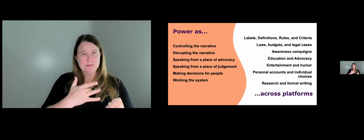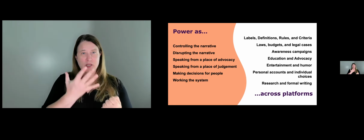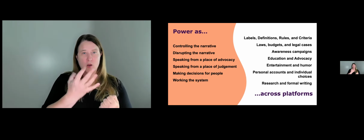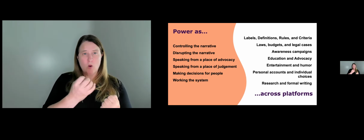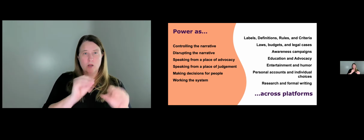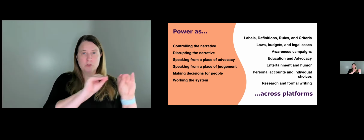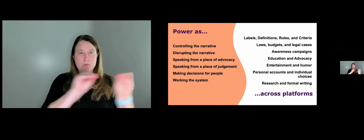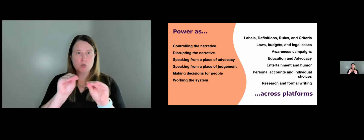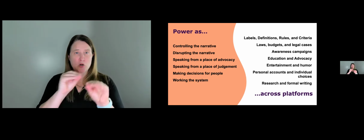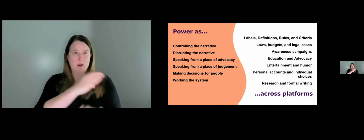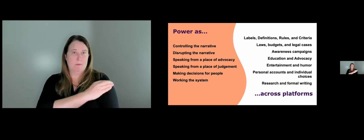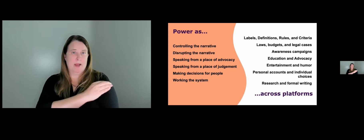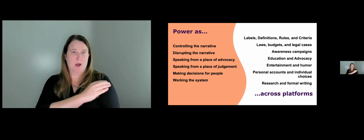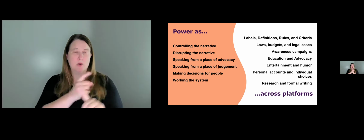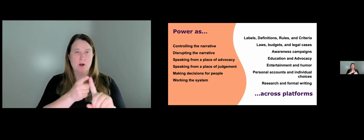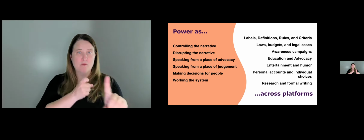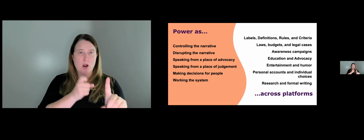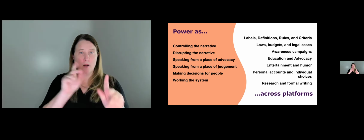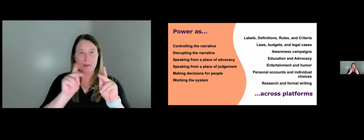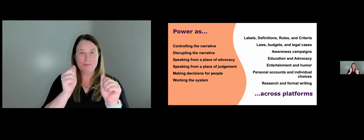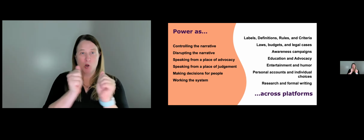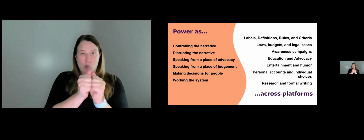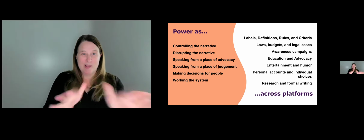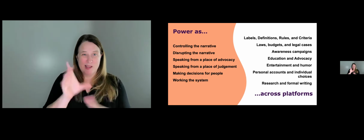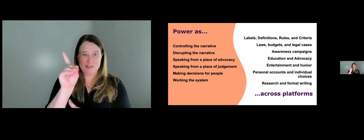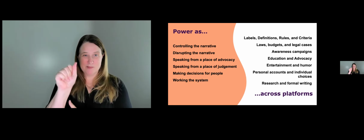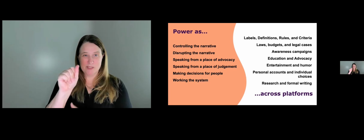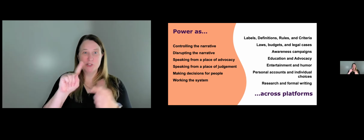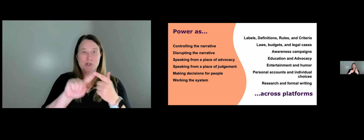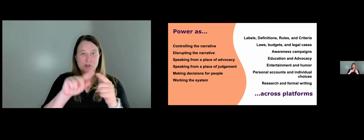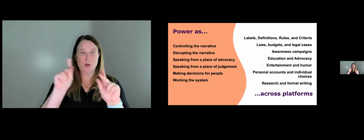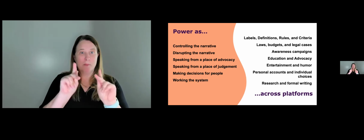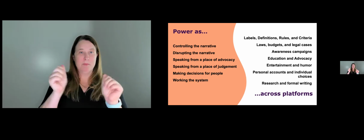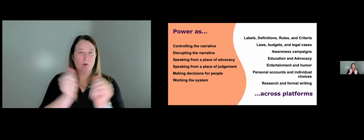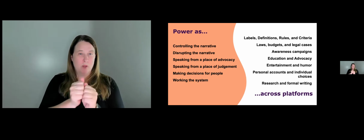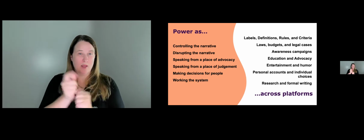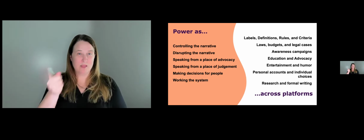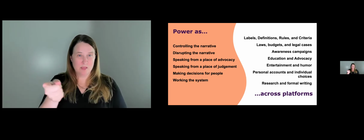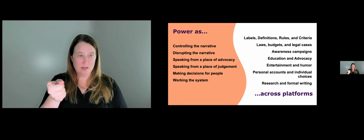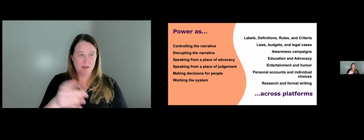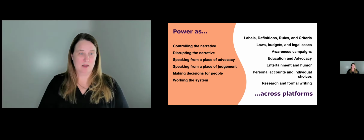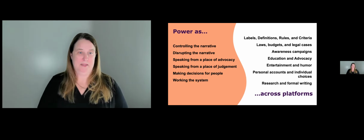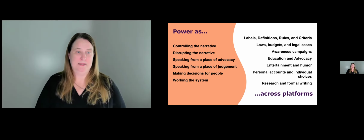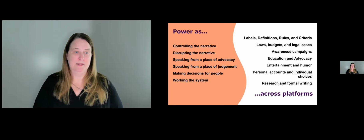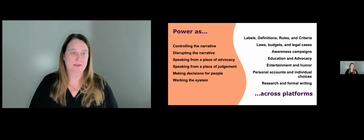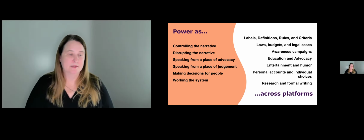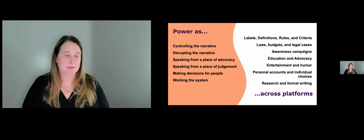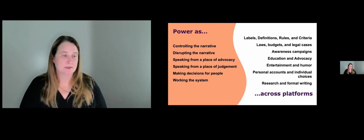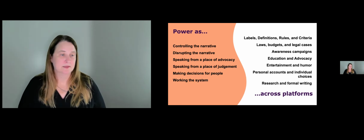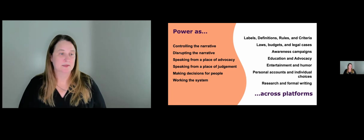who has the power. So if we want to move the power to folks with